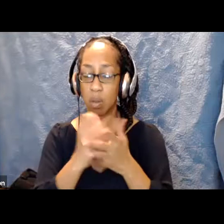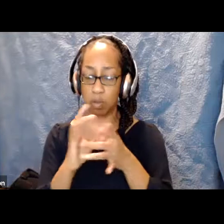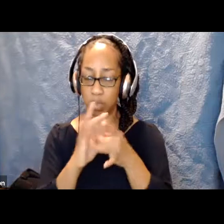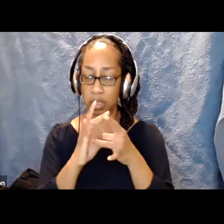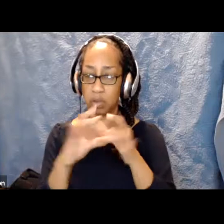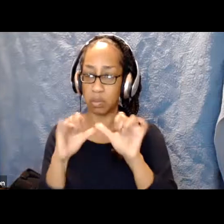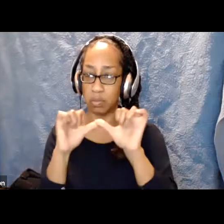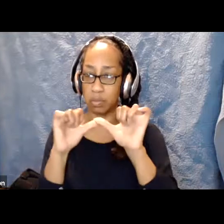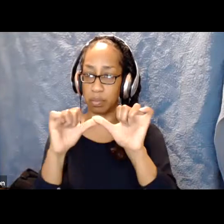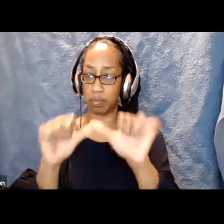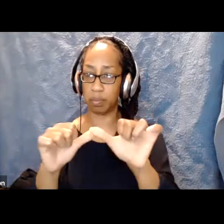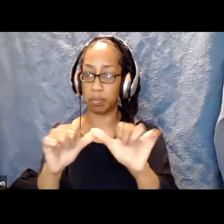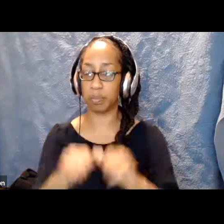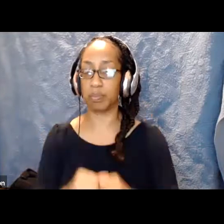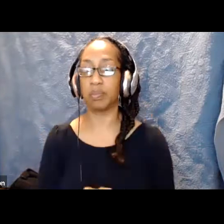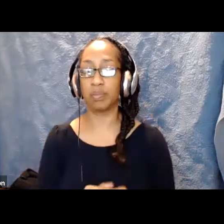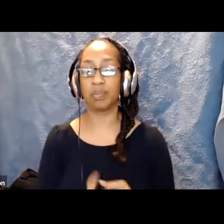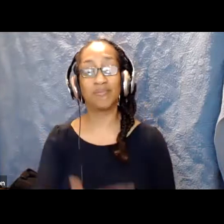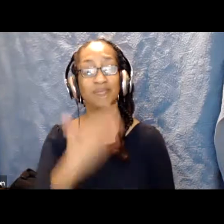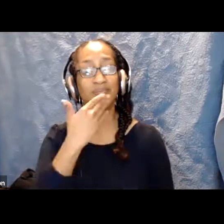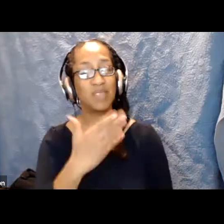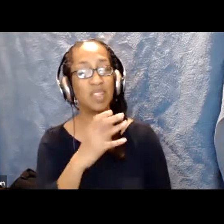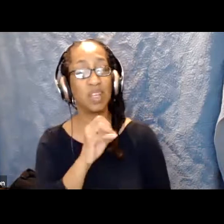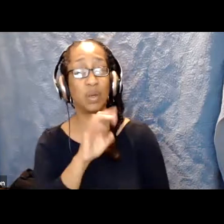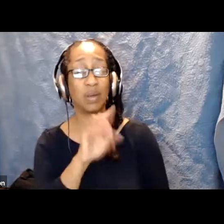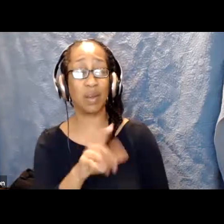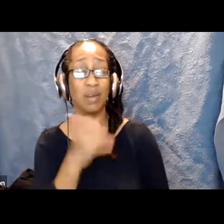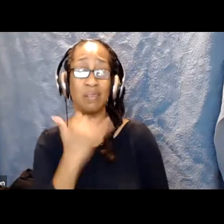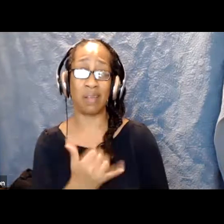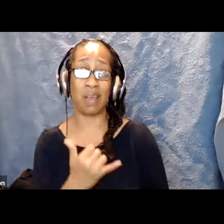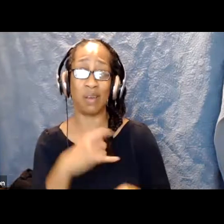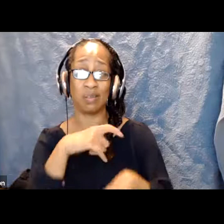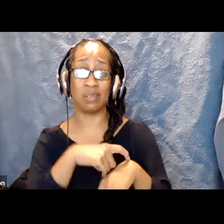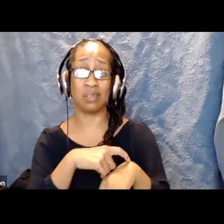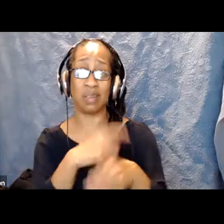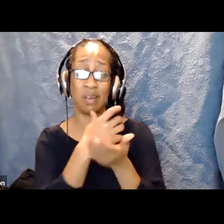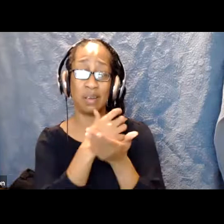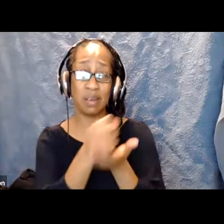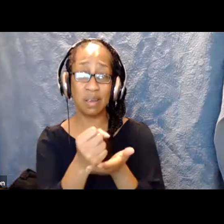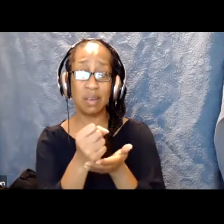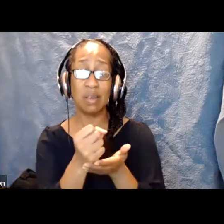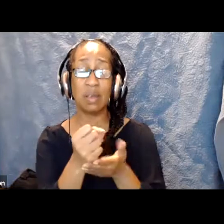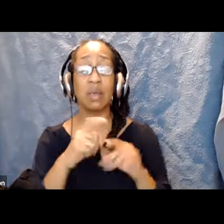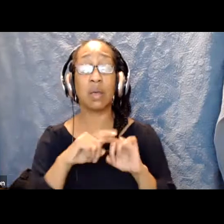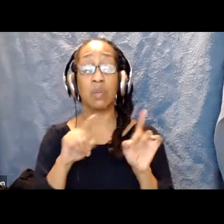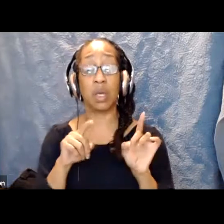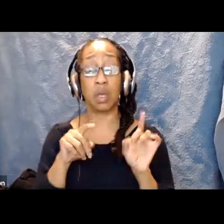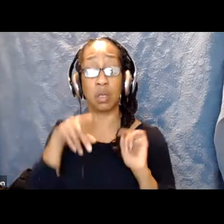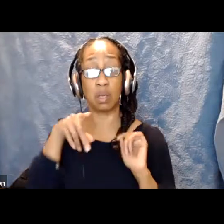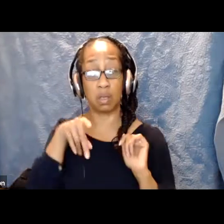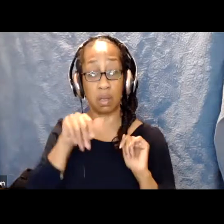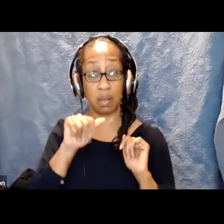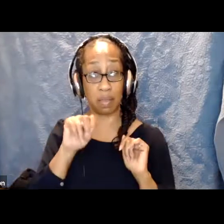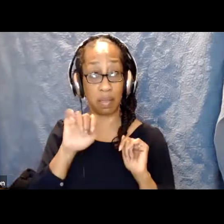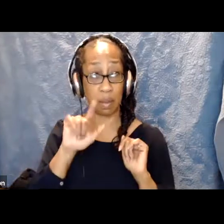relationships. Thank you, Carol. And we are now out of time, but what the panelists will do is we will